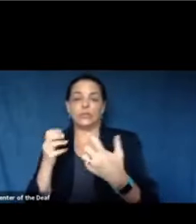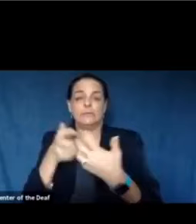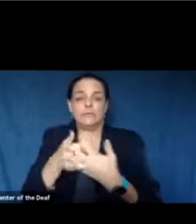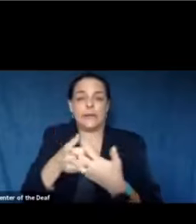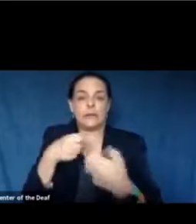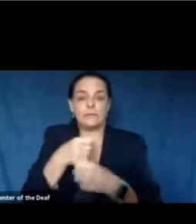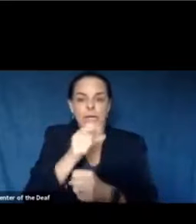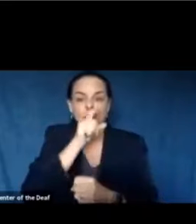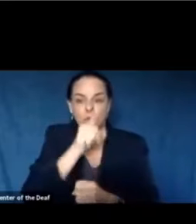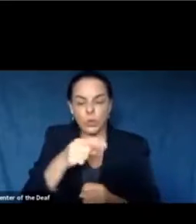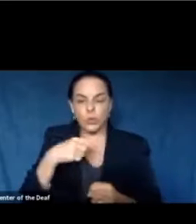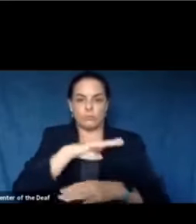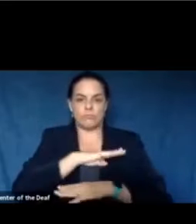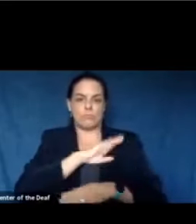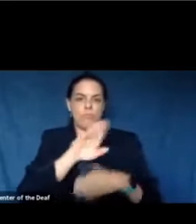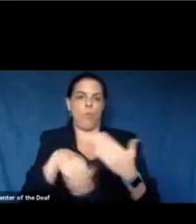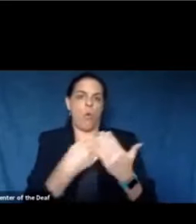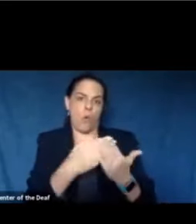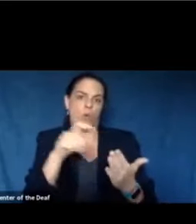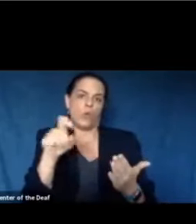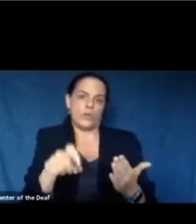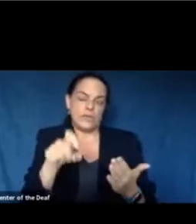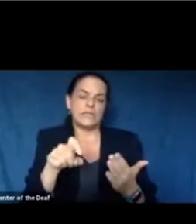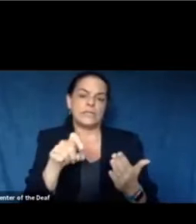that we're meeting all the needs of